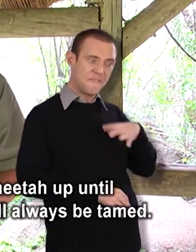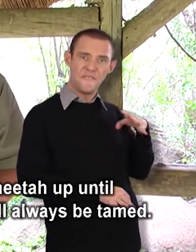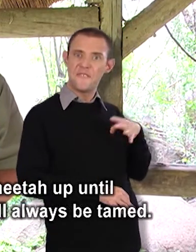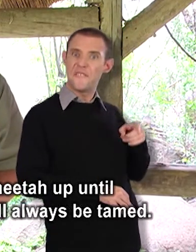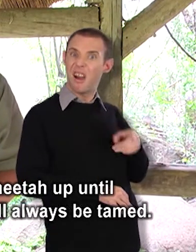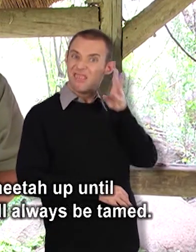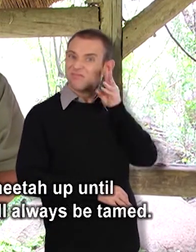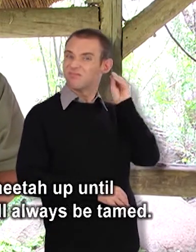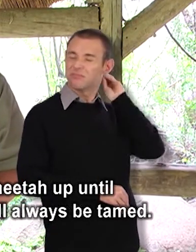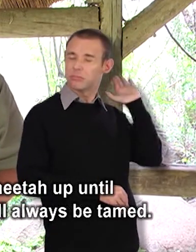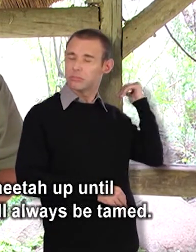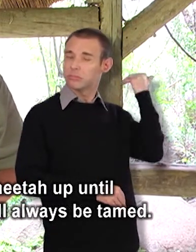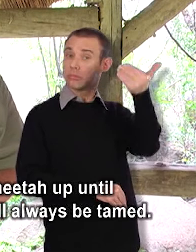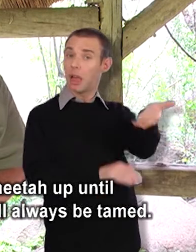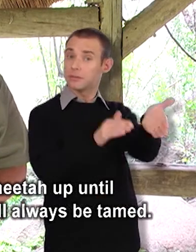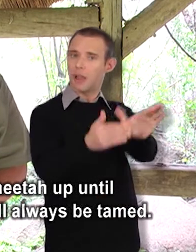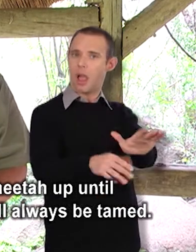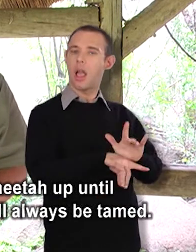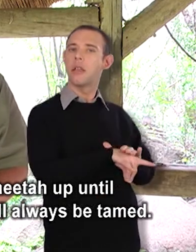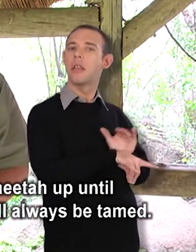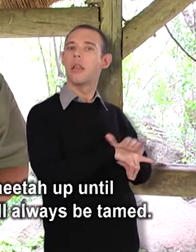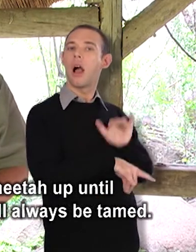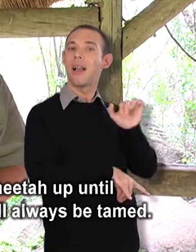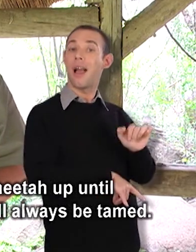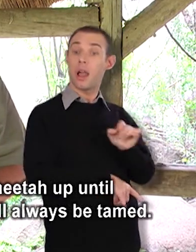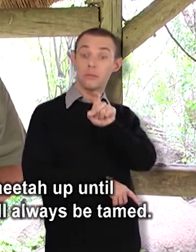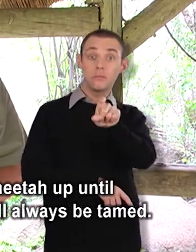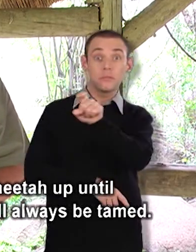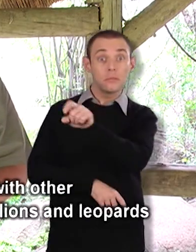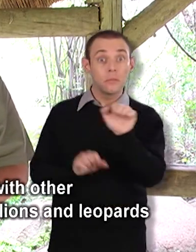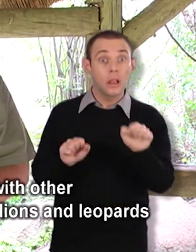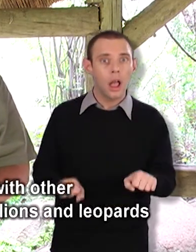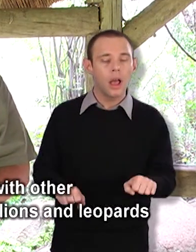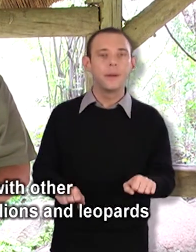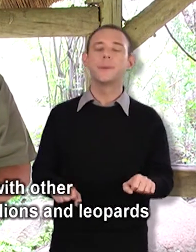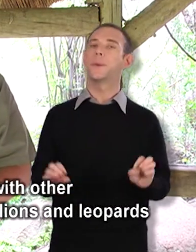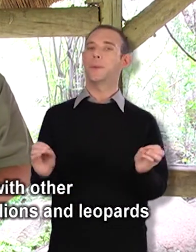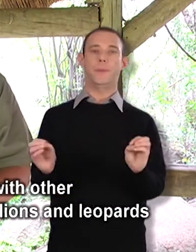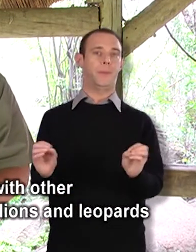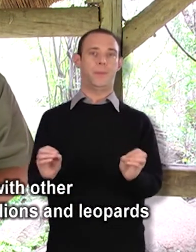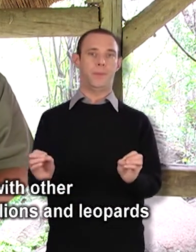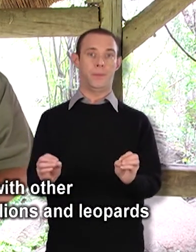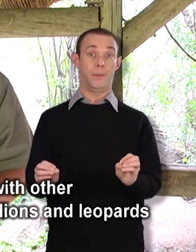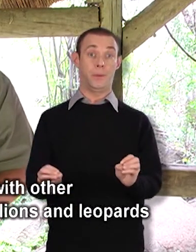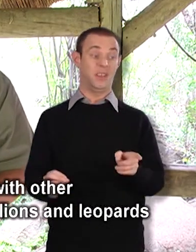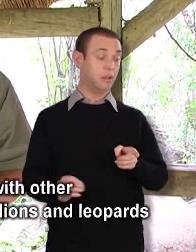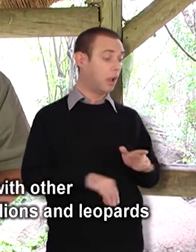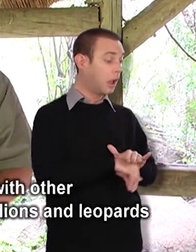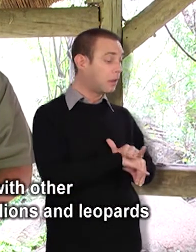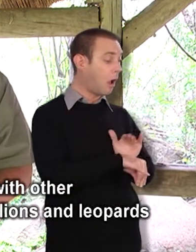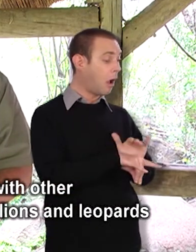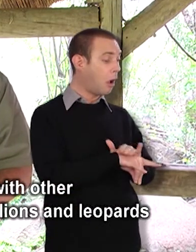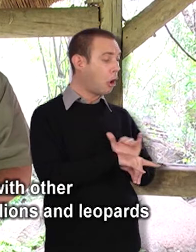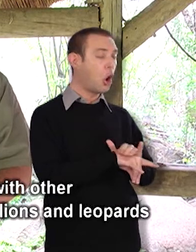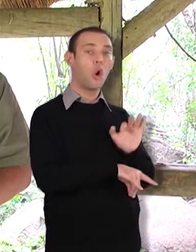to the age of when that animal is going to die one day, it will always be tame. Where if you take, for instance, with lions and leopards,